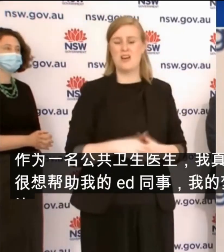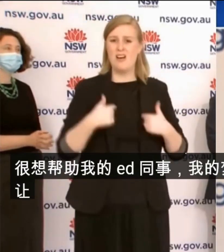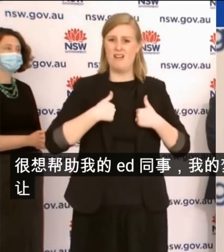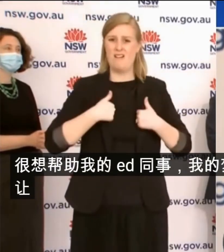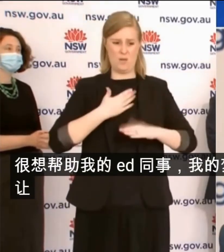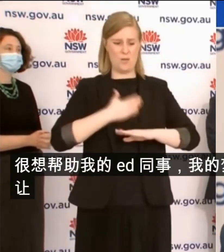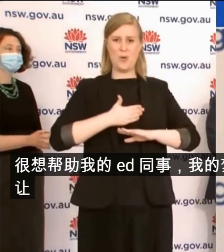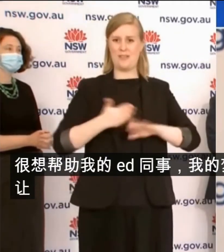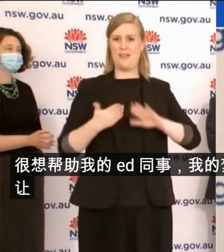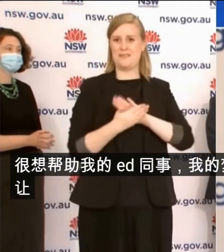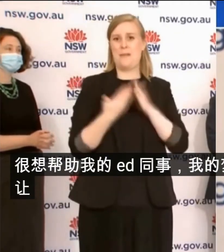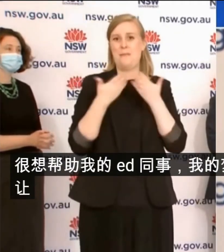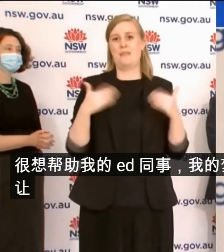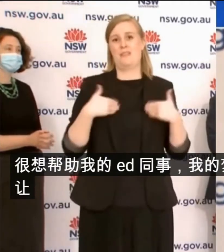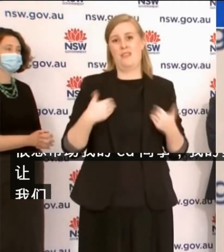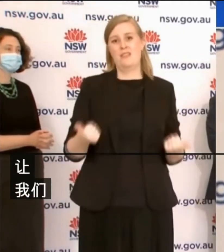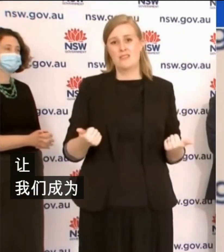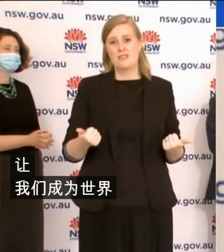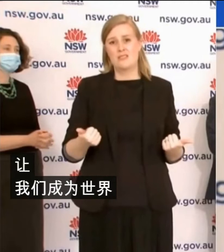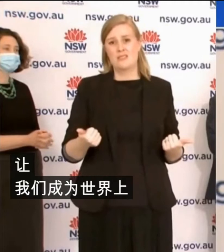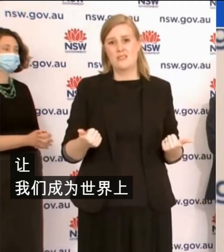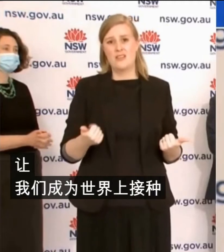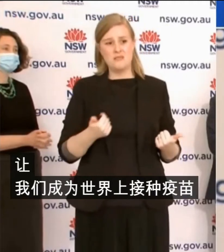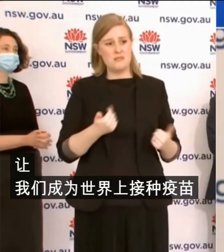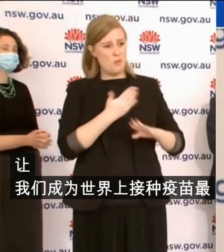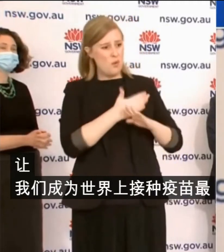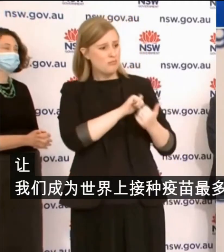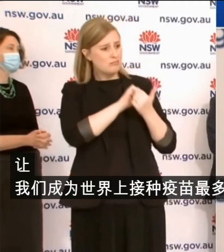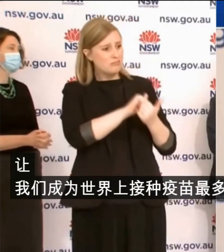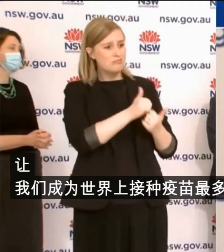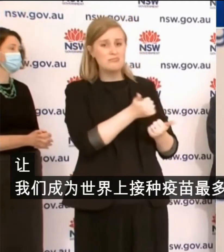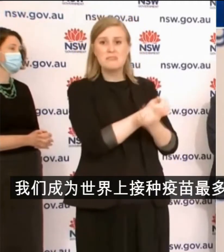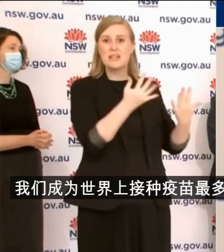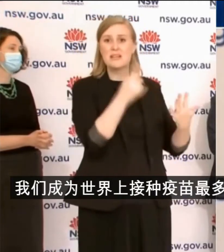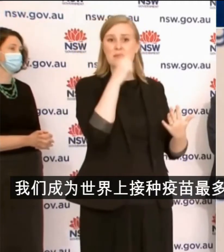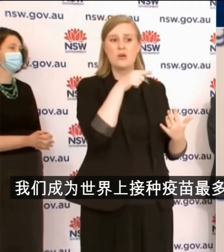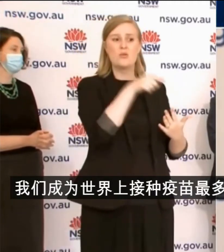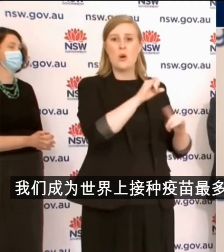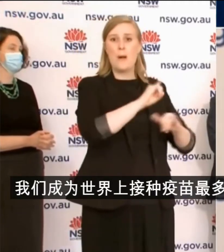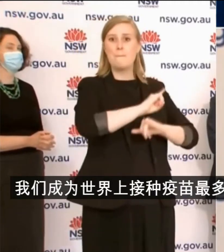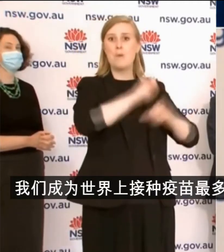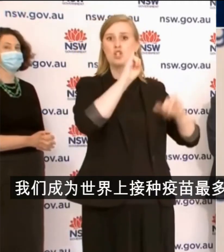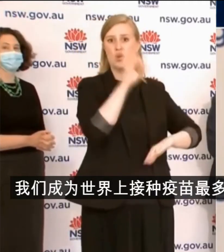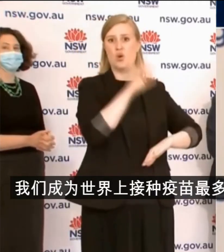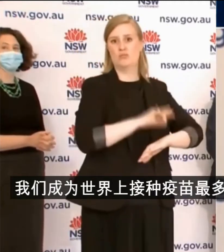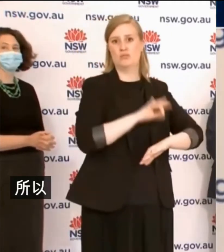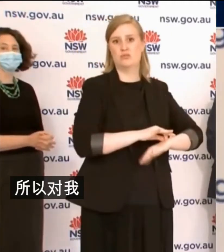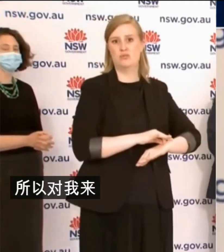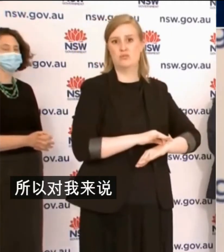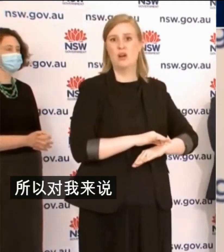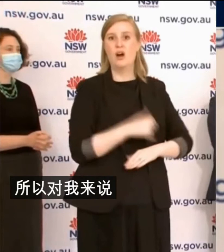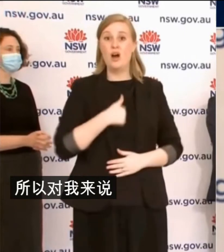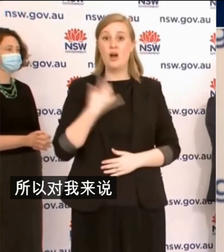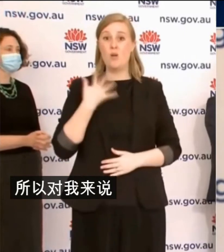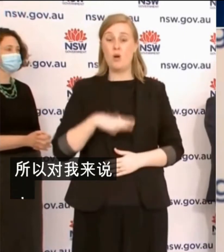dream is to have us be the most vaccinated country in the world. So